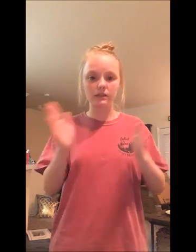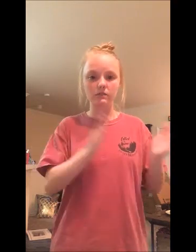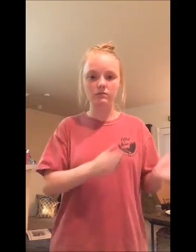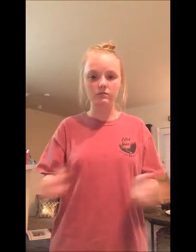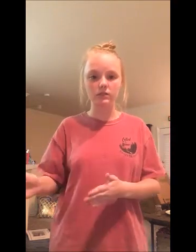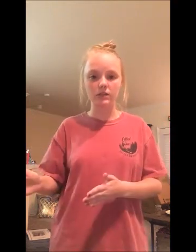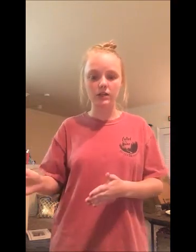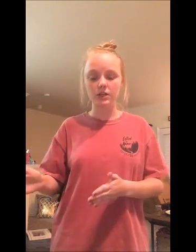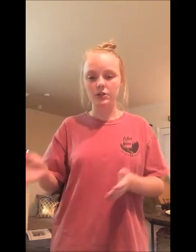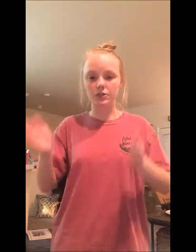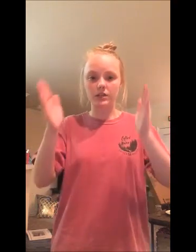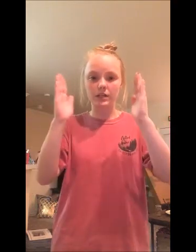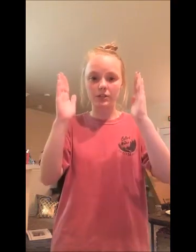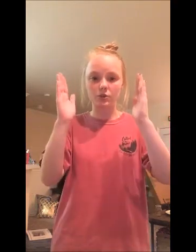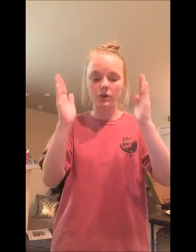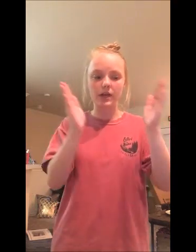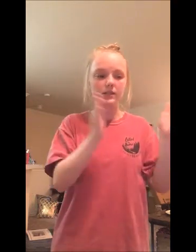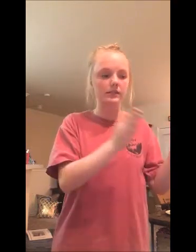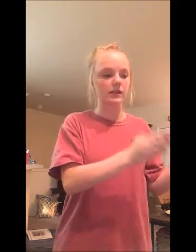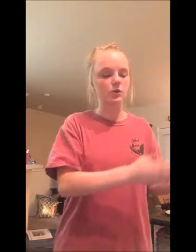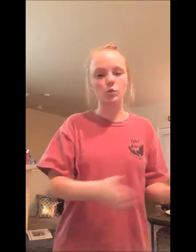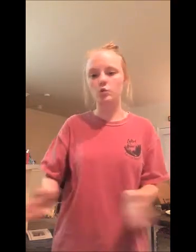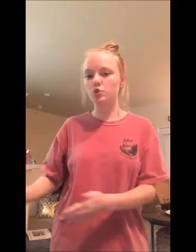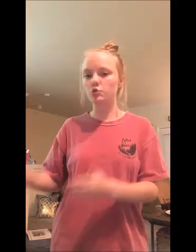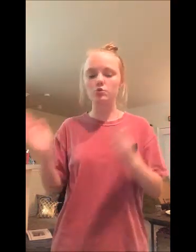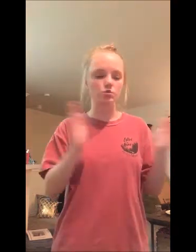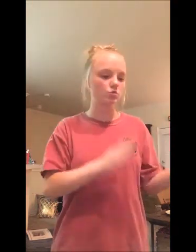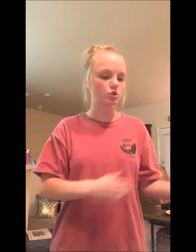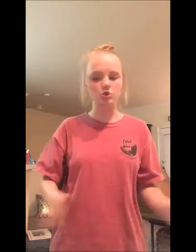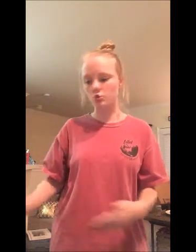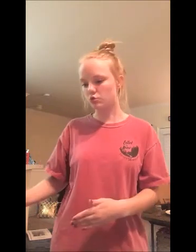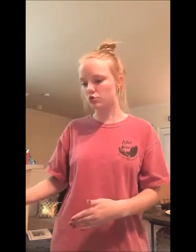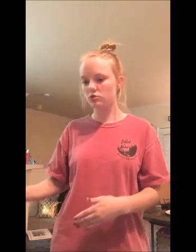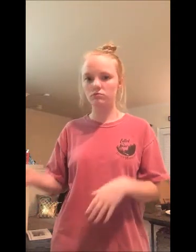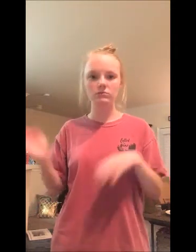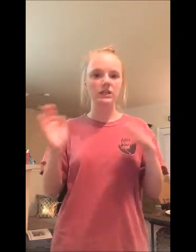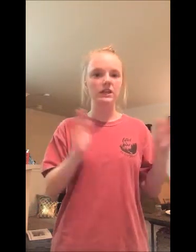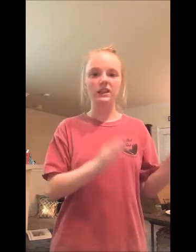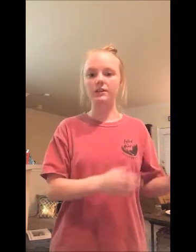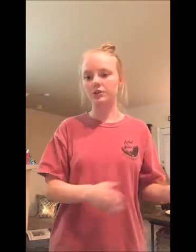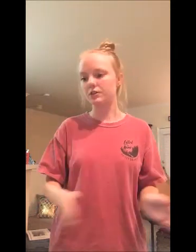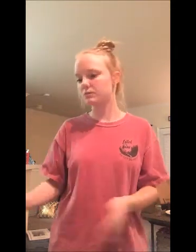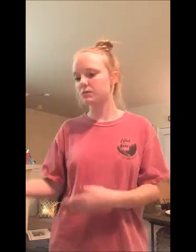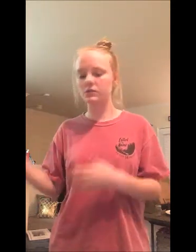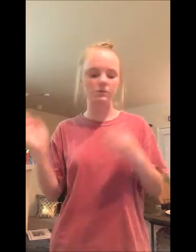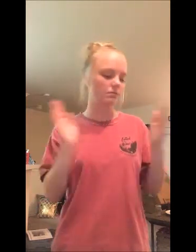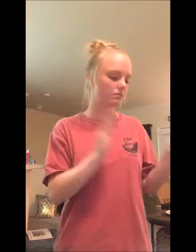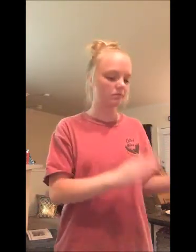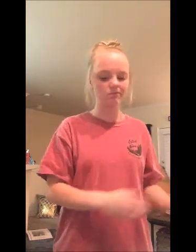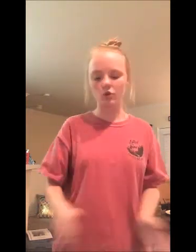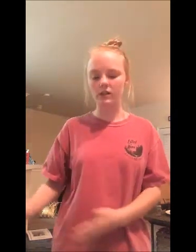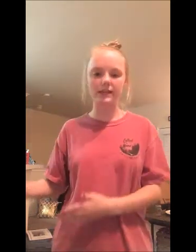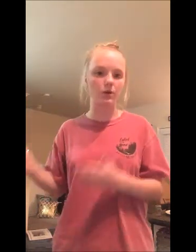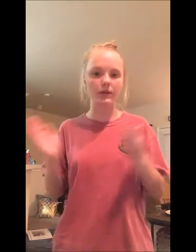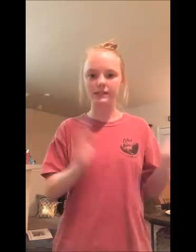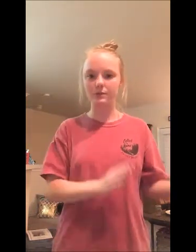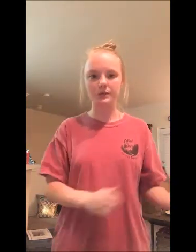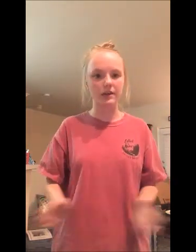plans. You're just going to take 2 hands and shoosh, shoosh, like you're crossing out weeks in a planner